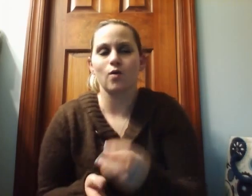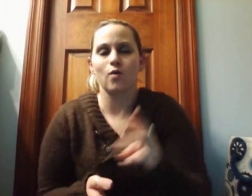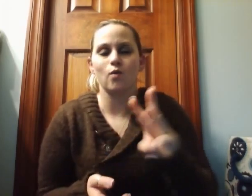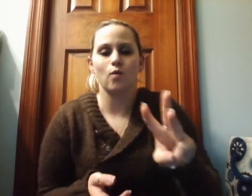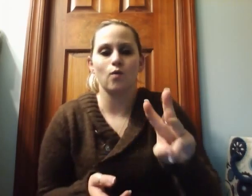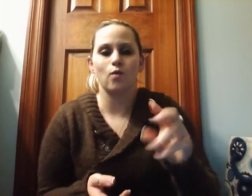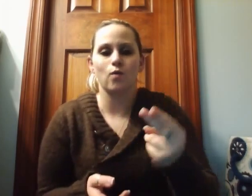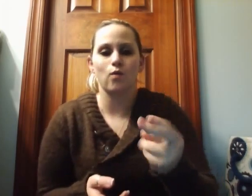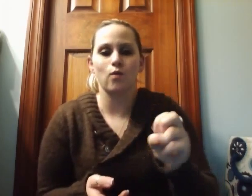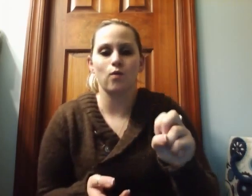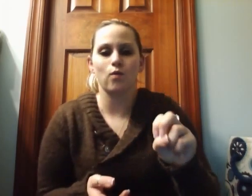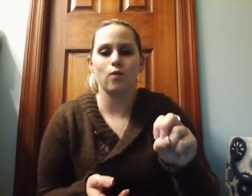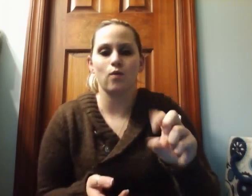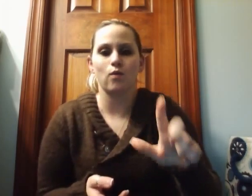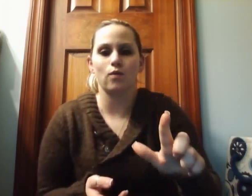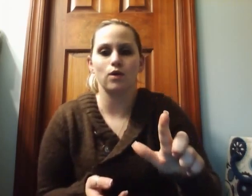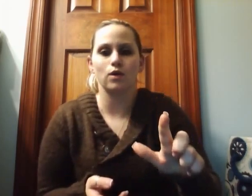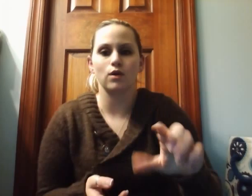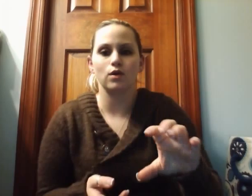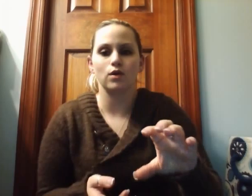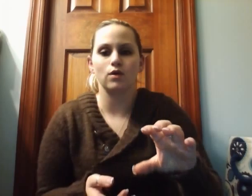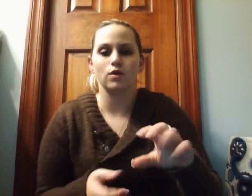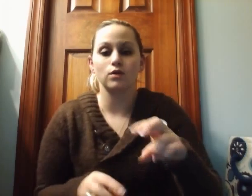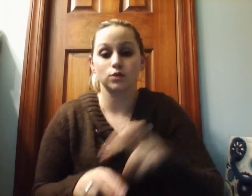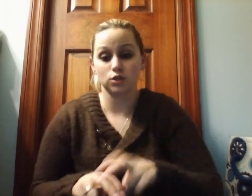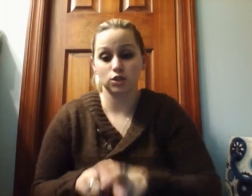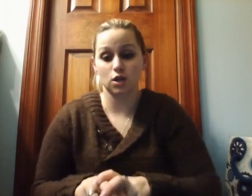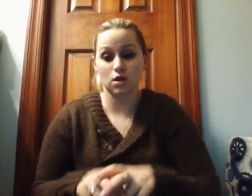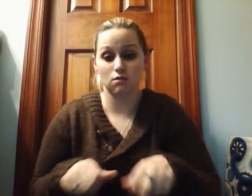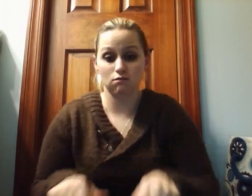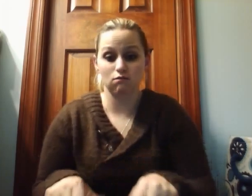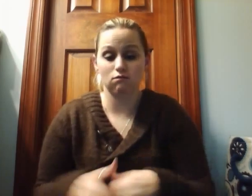there's the American Canoe Association has guidebooks and has